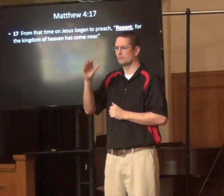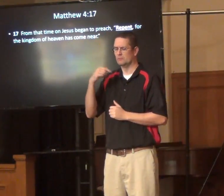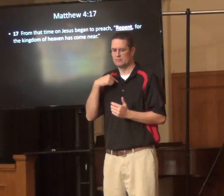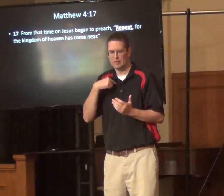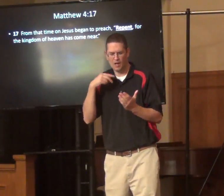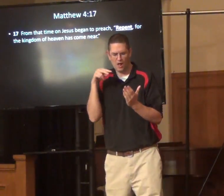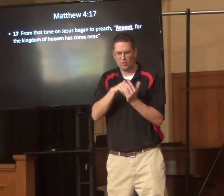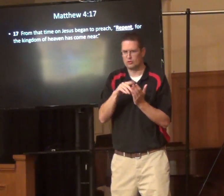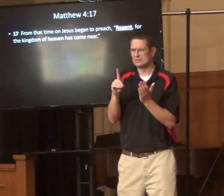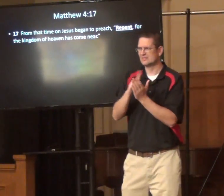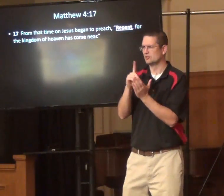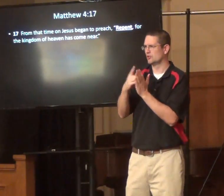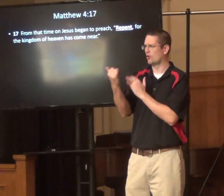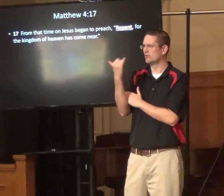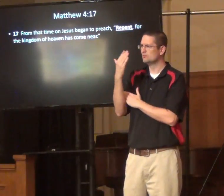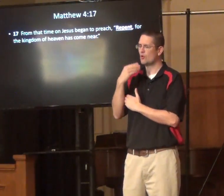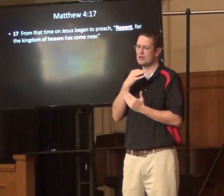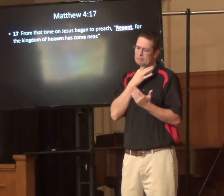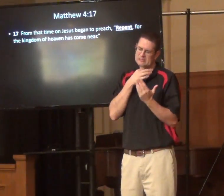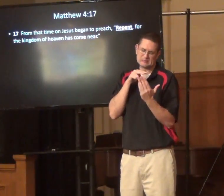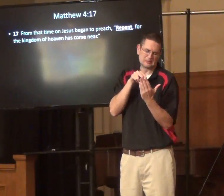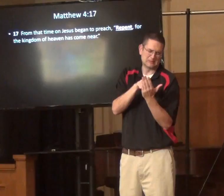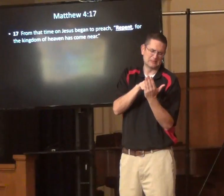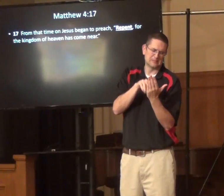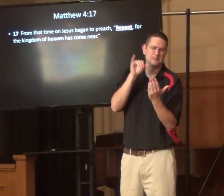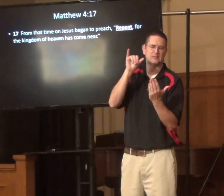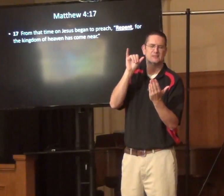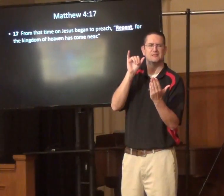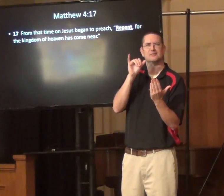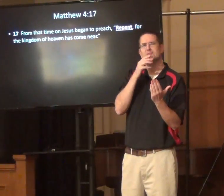repent. I looked up the dictionary this morning.